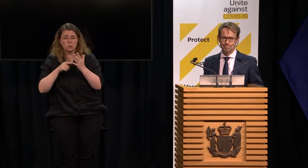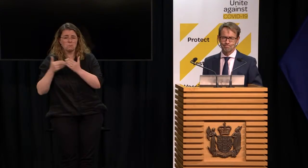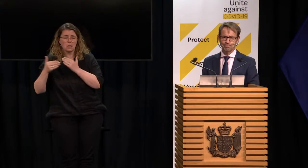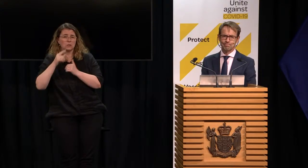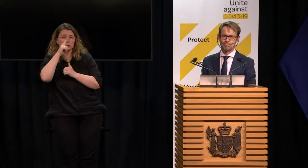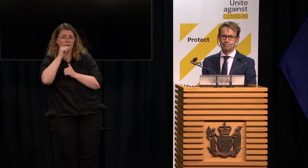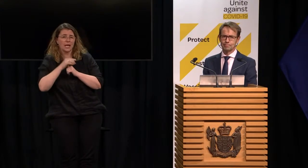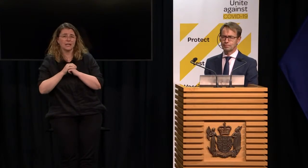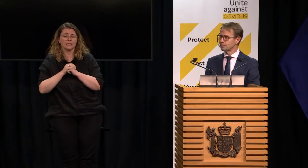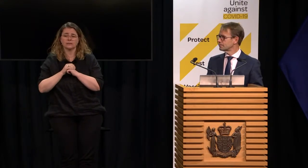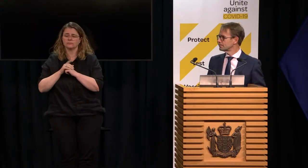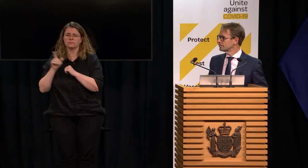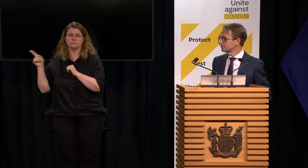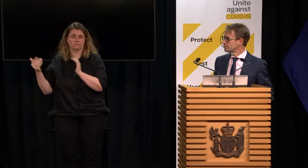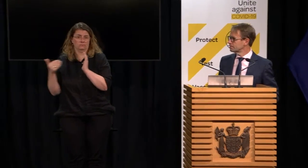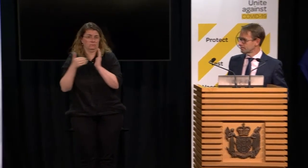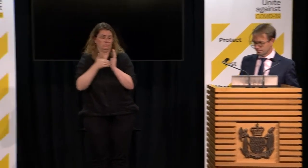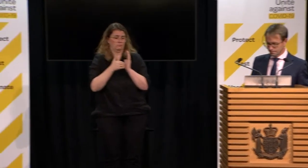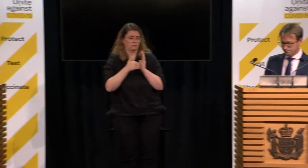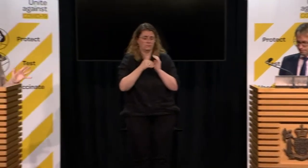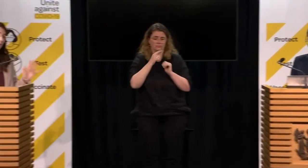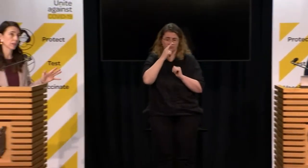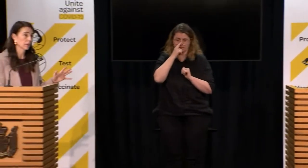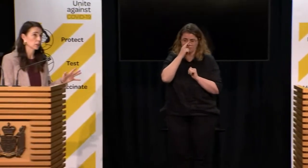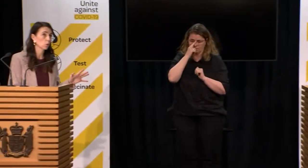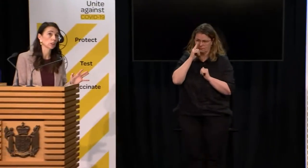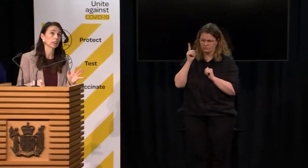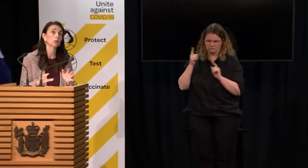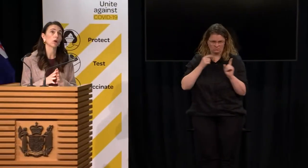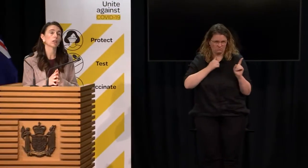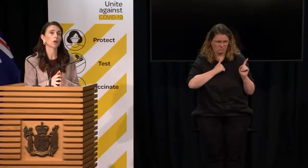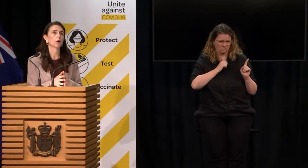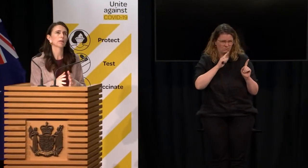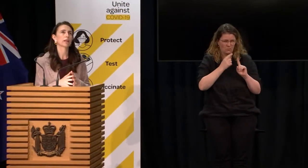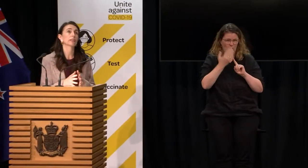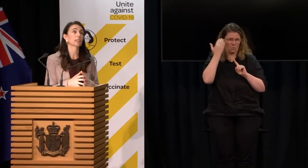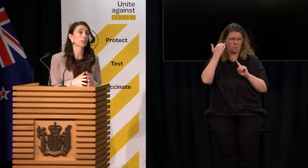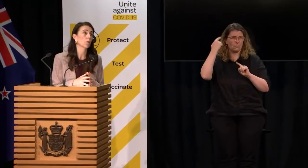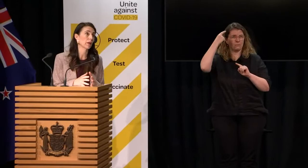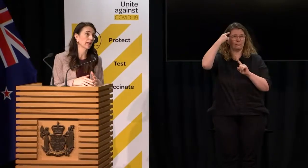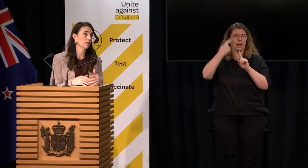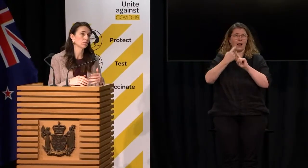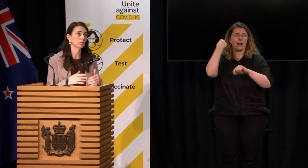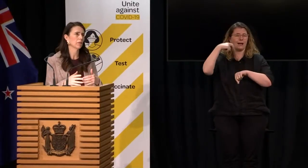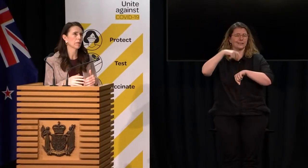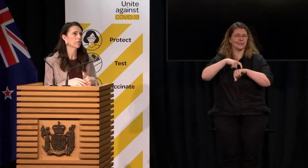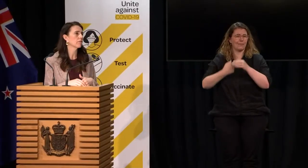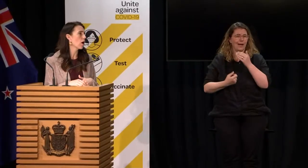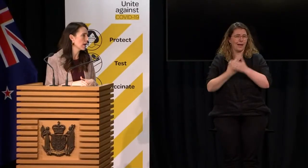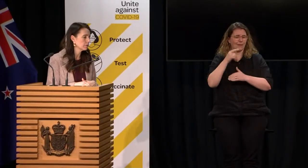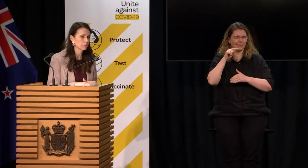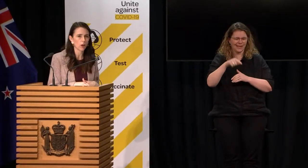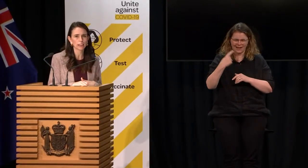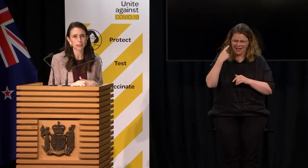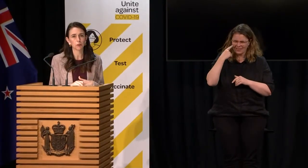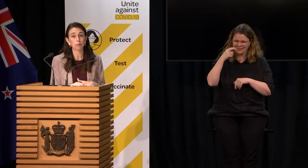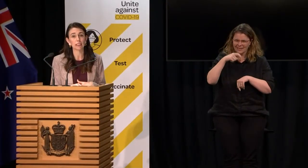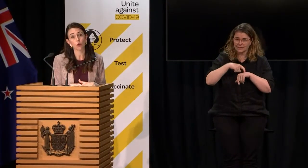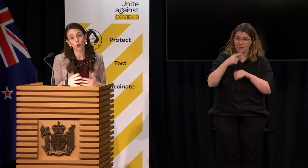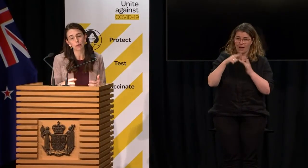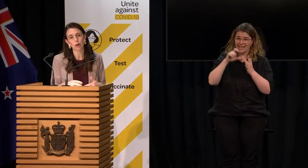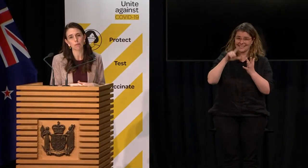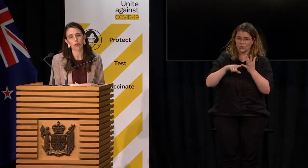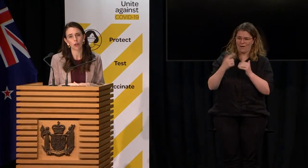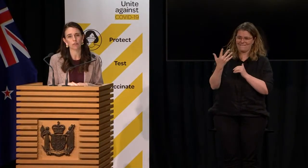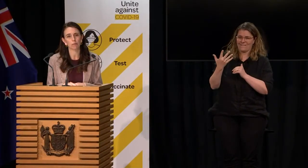manage. Prime Minister, Keeping in mind, I think the last time, forgive me, this was a little while ago, but that was actually when we had maybe 5 ICU